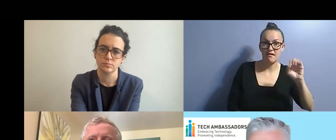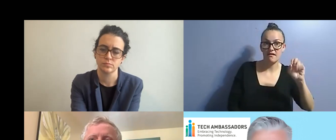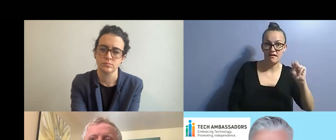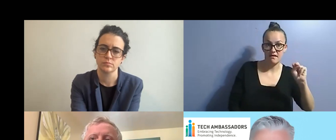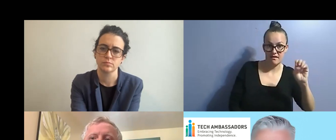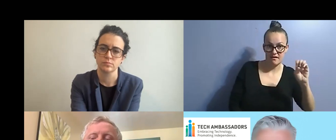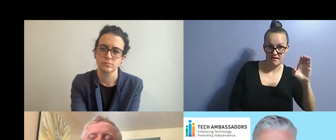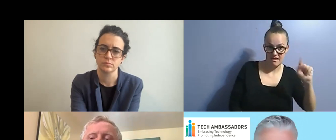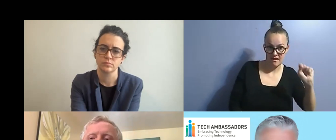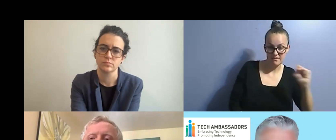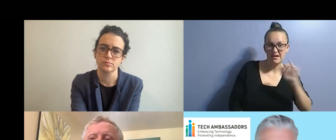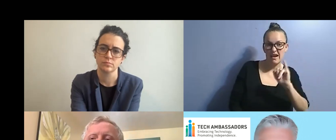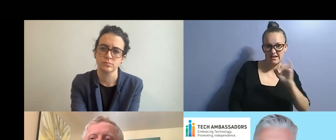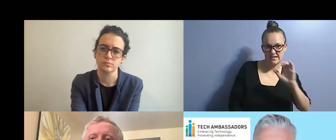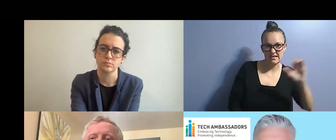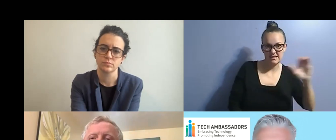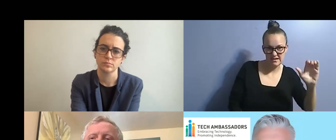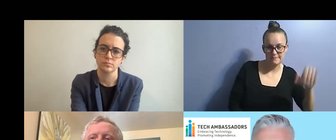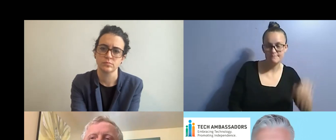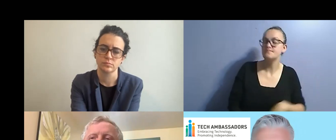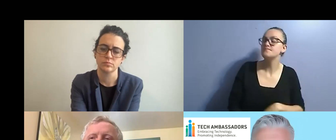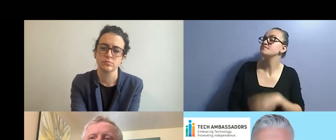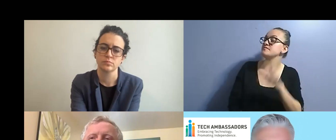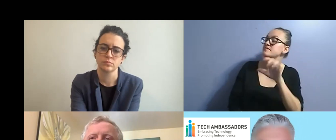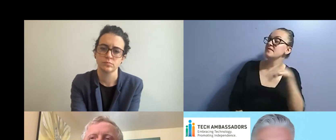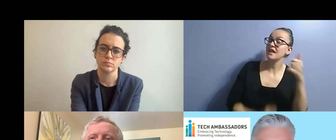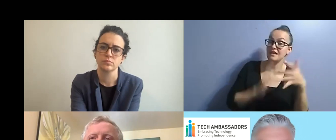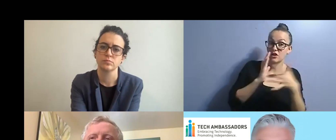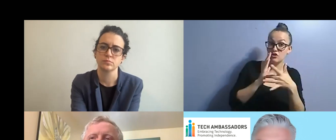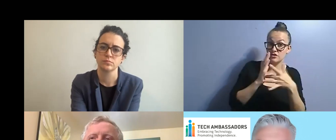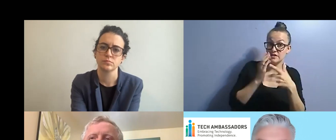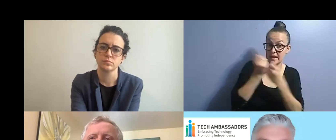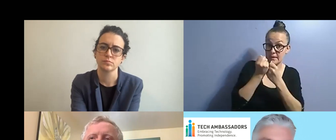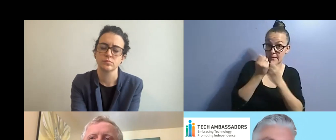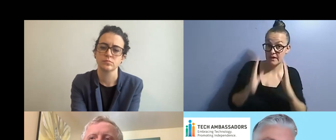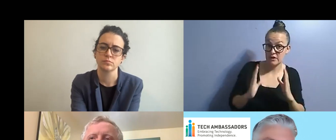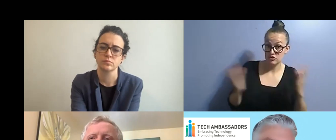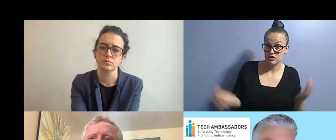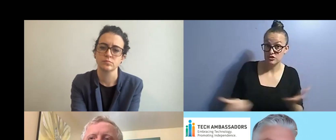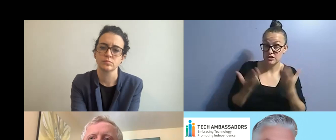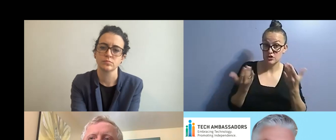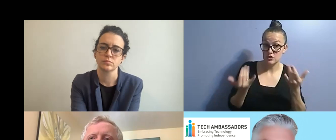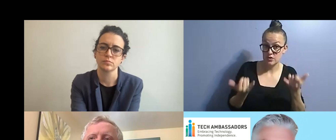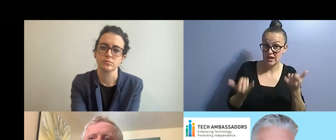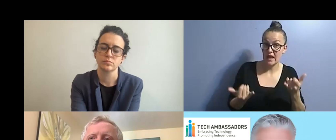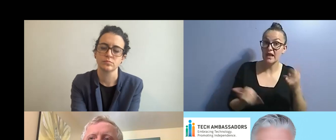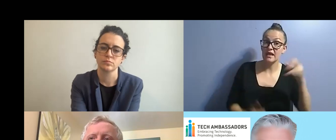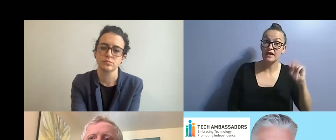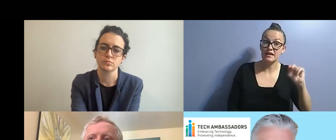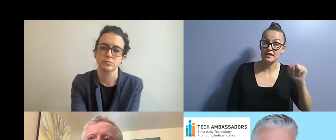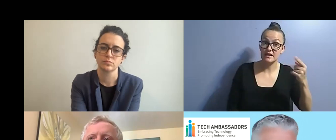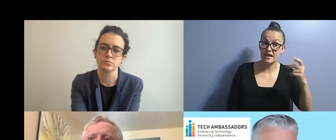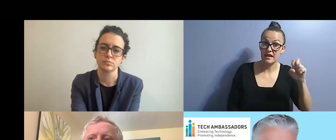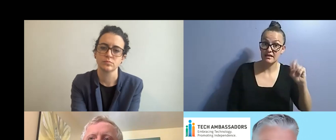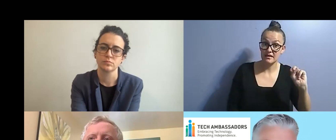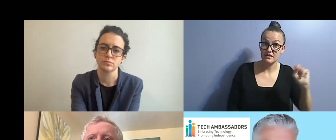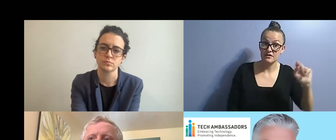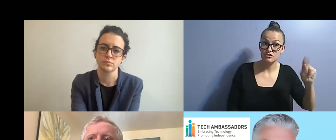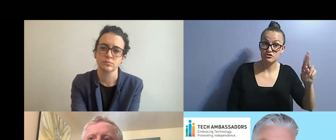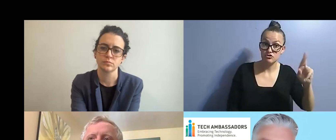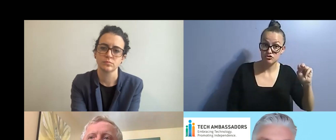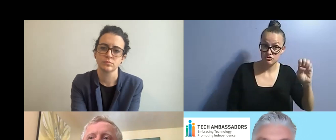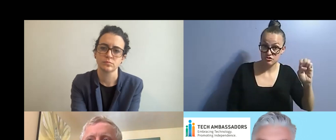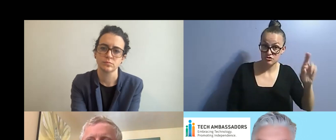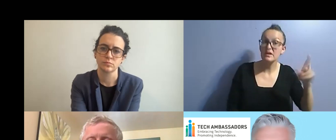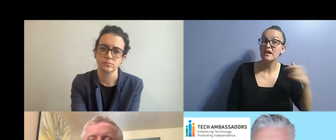tech ambassadors who's here today, Nathan Turner. He says the FCC Lifeline program is an option for a free smartphone or discounted